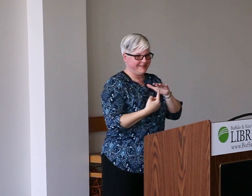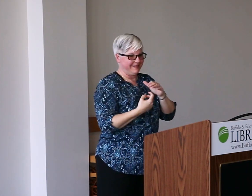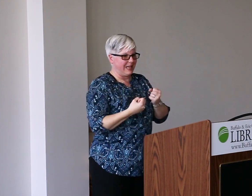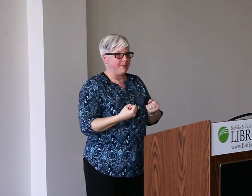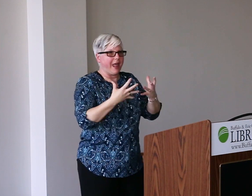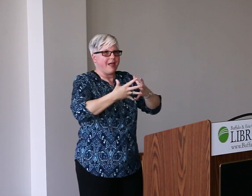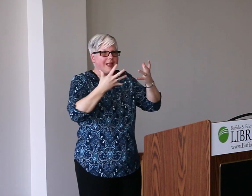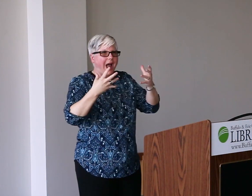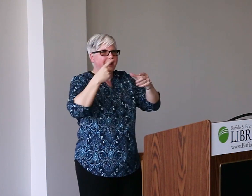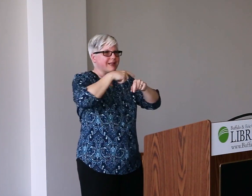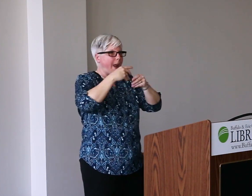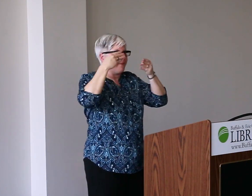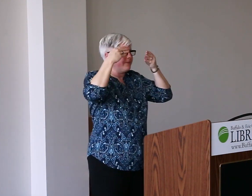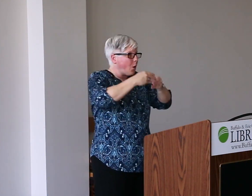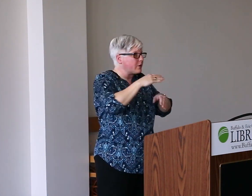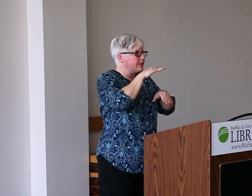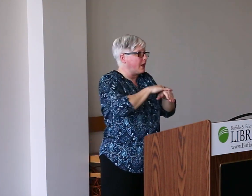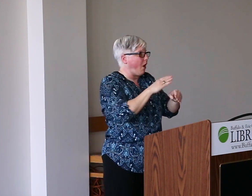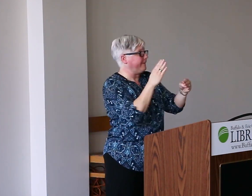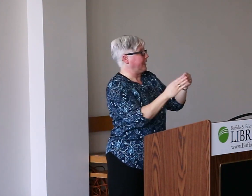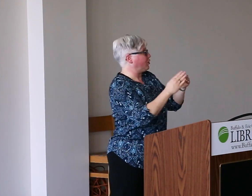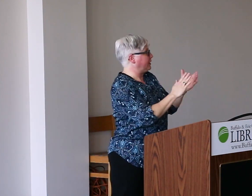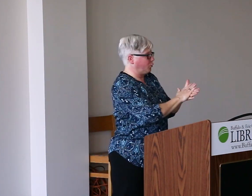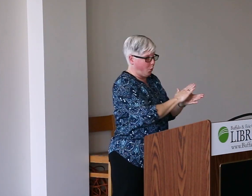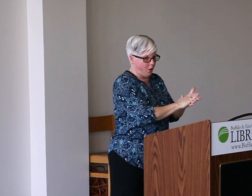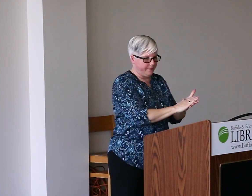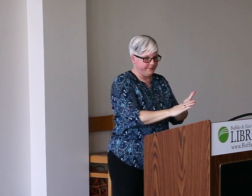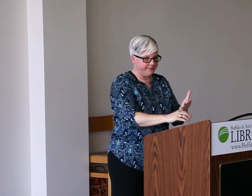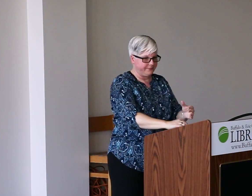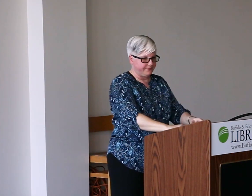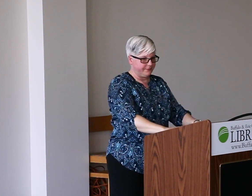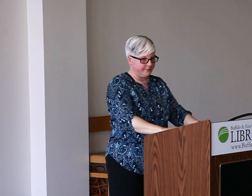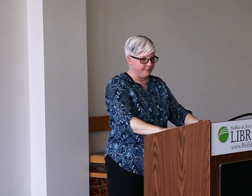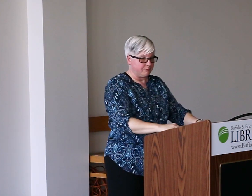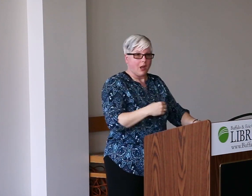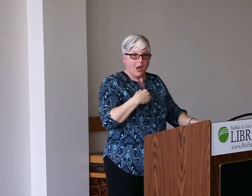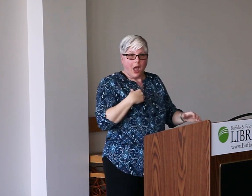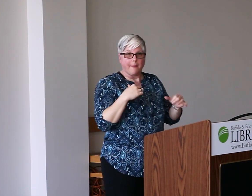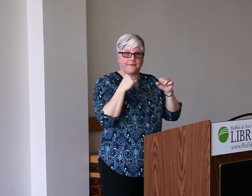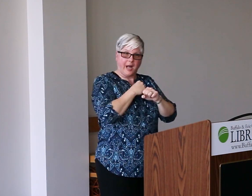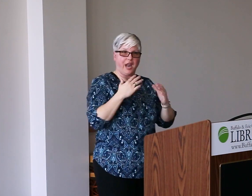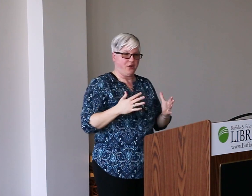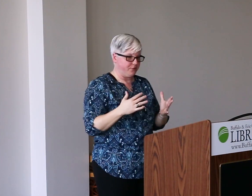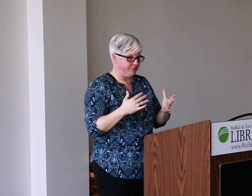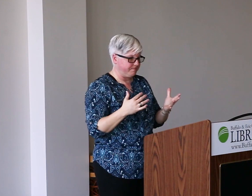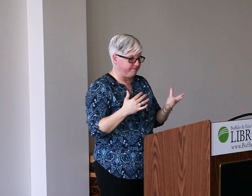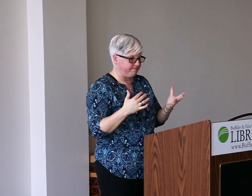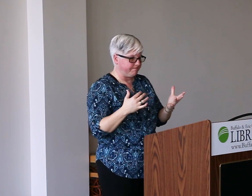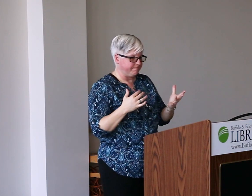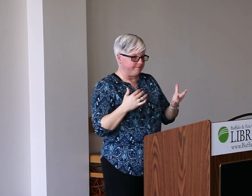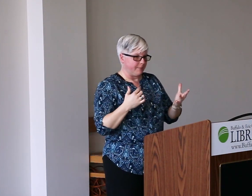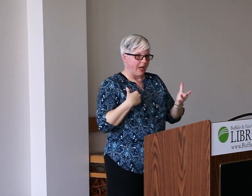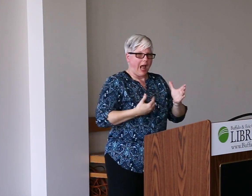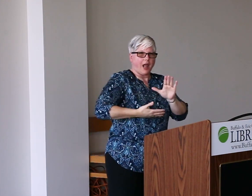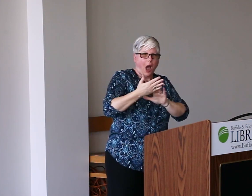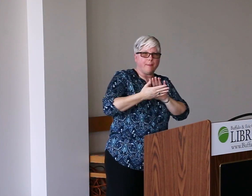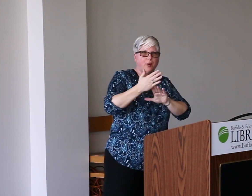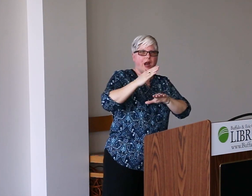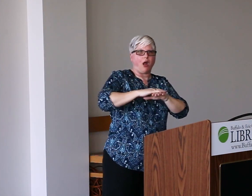isolated. I spent a lot of time focusing on just finishing school. I'm a fighter.